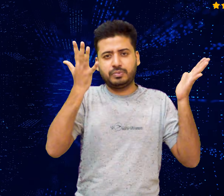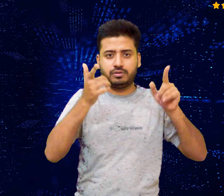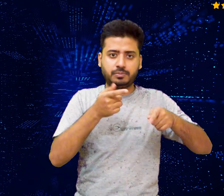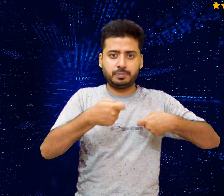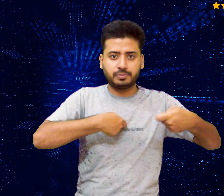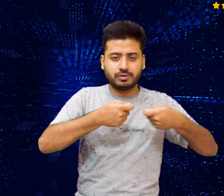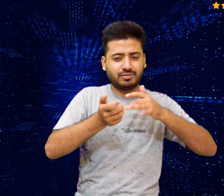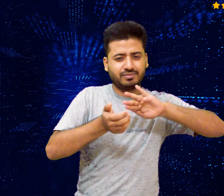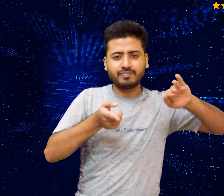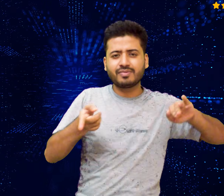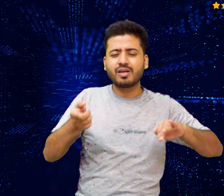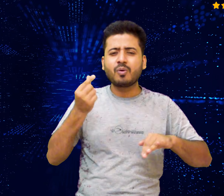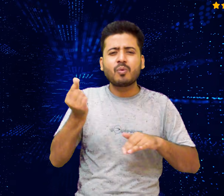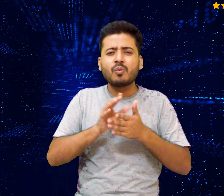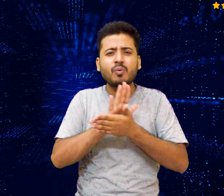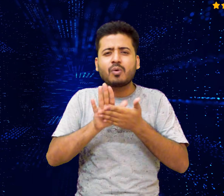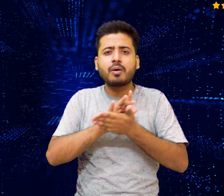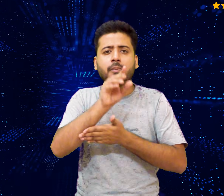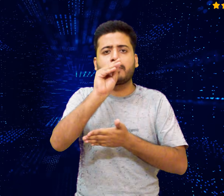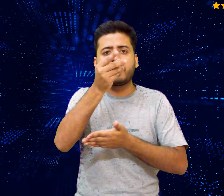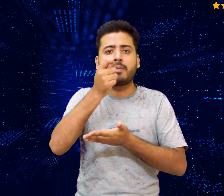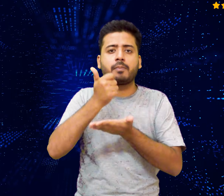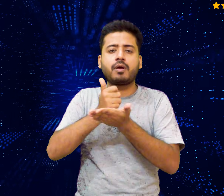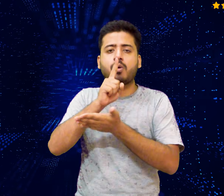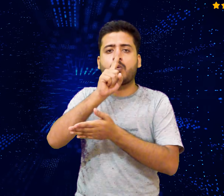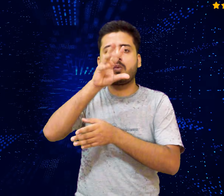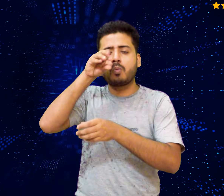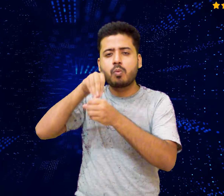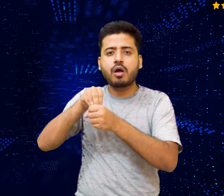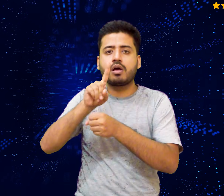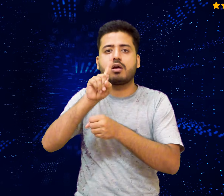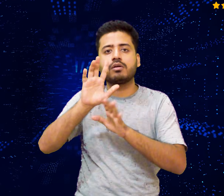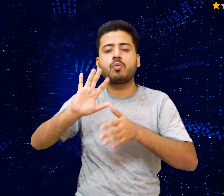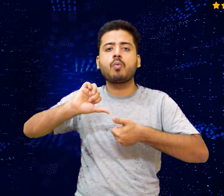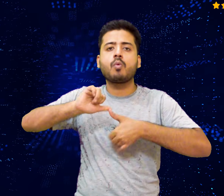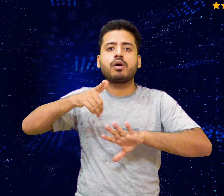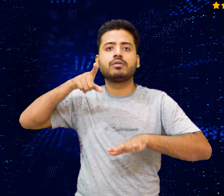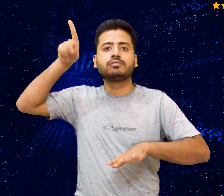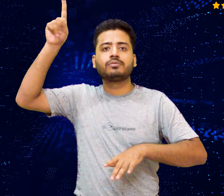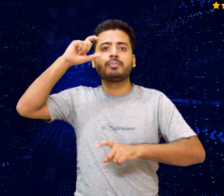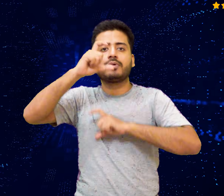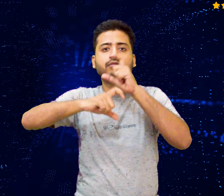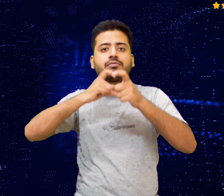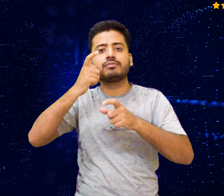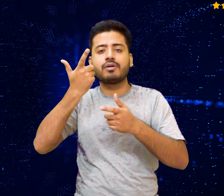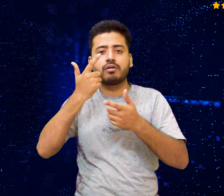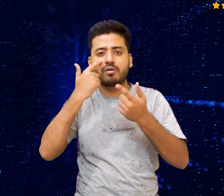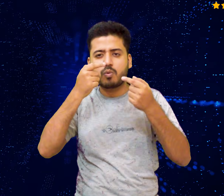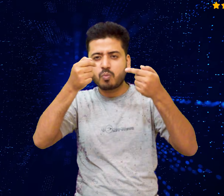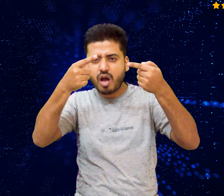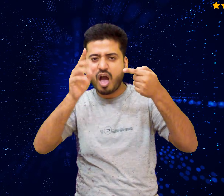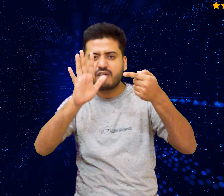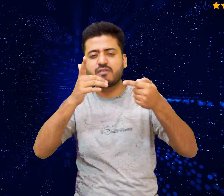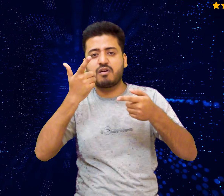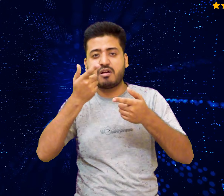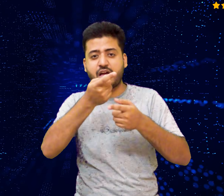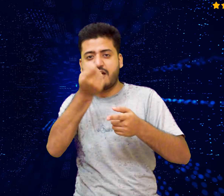To enable a SIM PIN, go to your phone settings, security, set up SIM card lock. Toggle the lock SIM